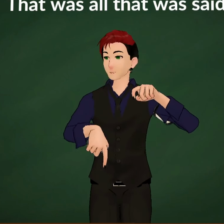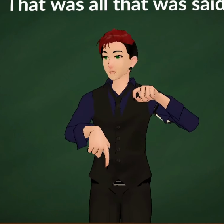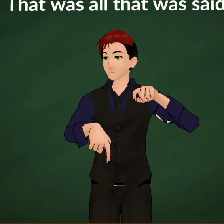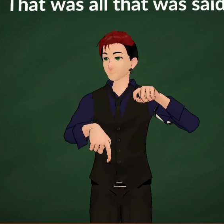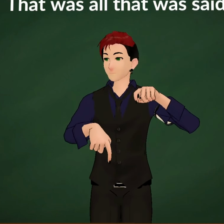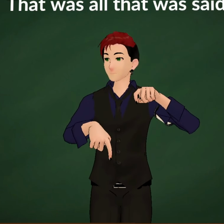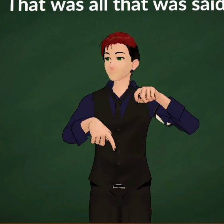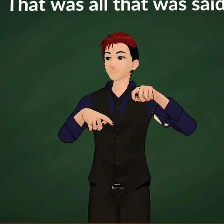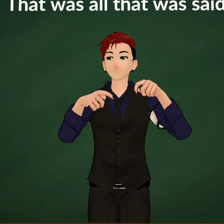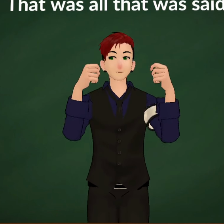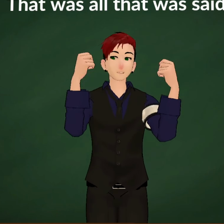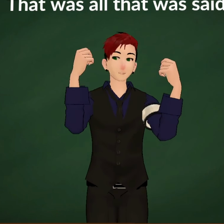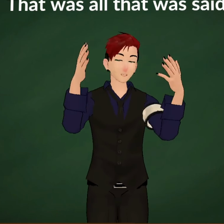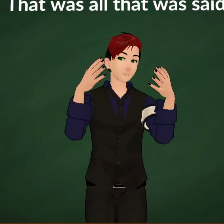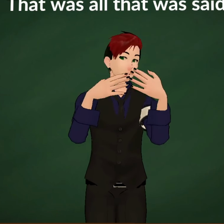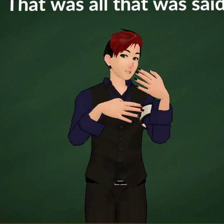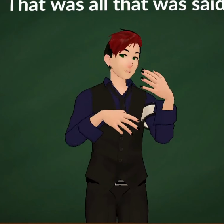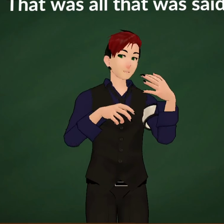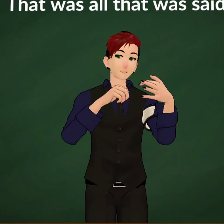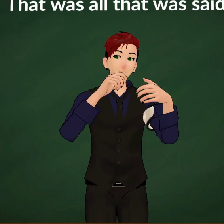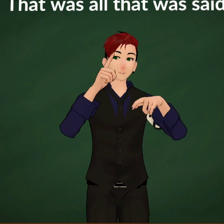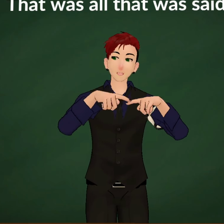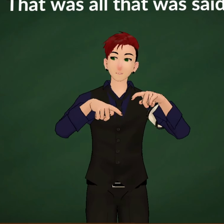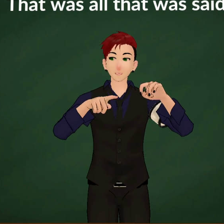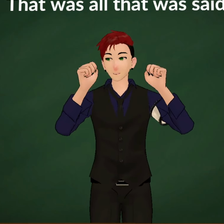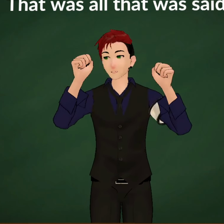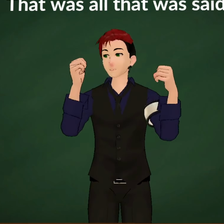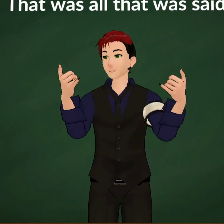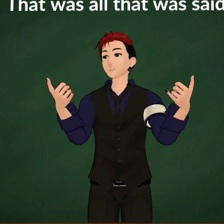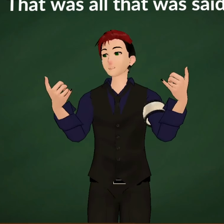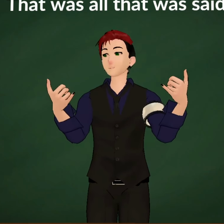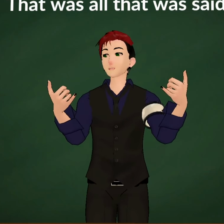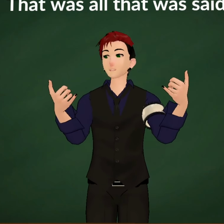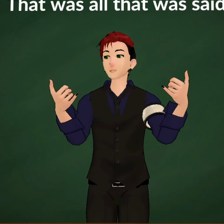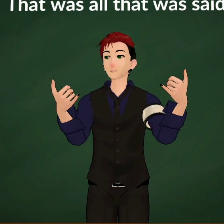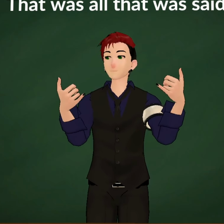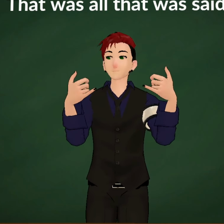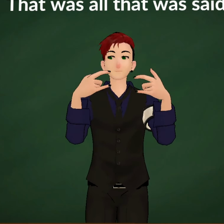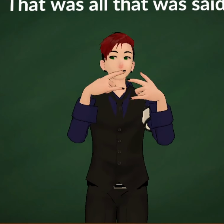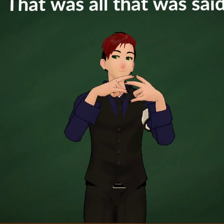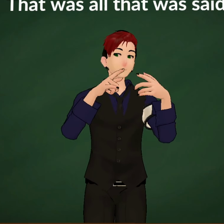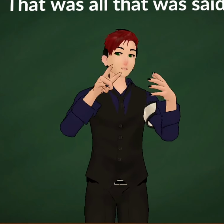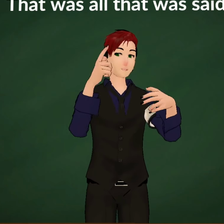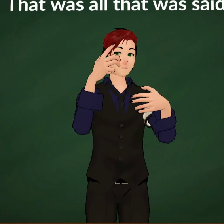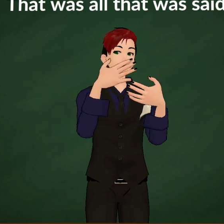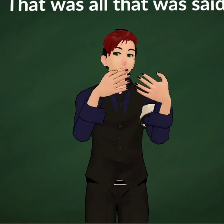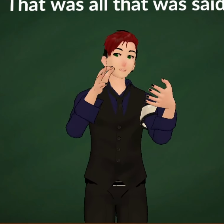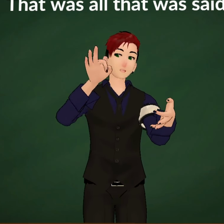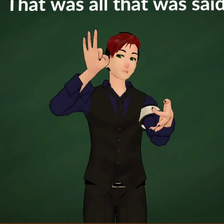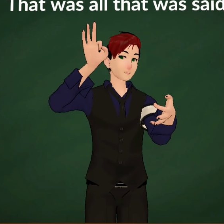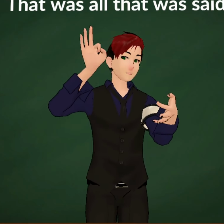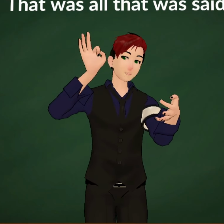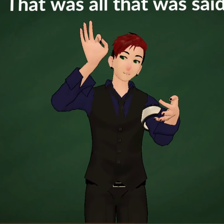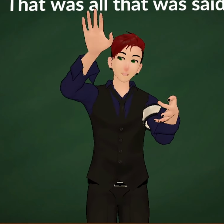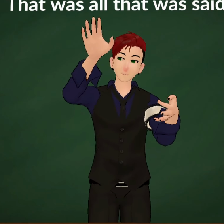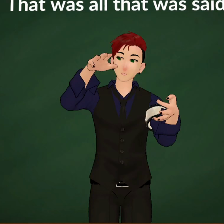not. So there's a lot of these that I'm not going to be able to teach right now. But it's one thing I wanted to make sure I put